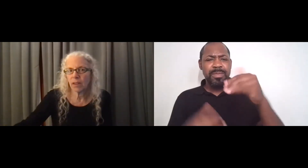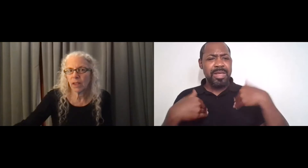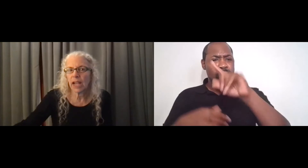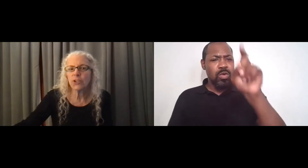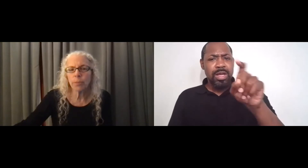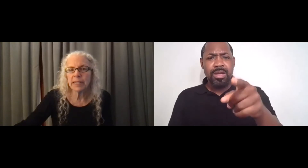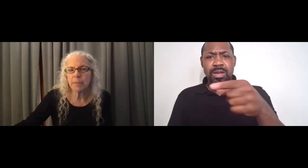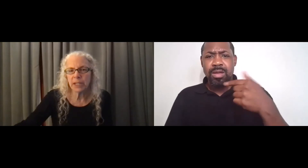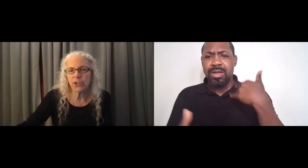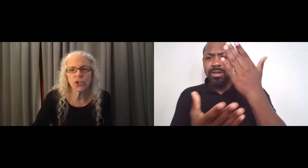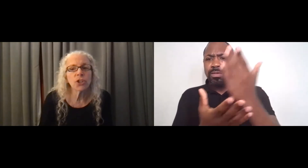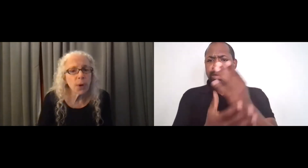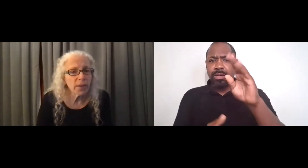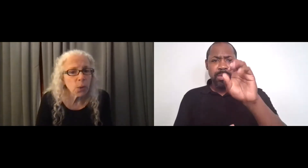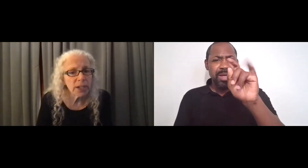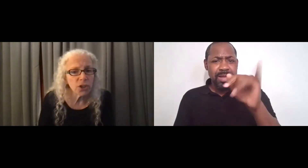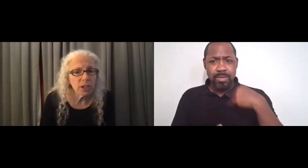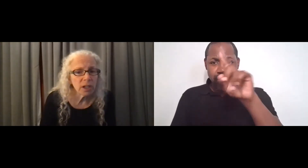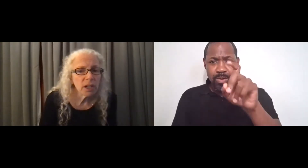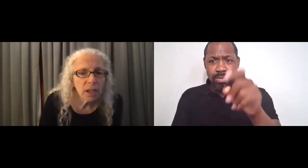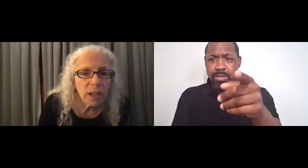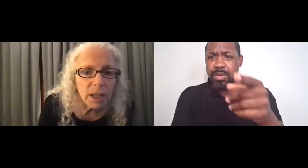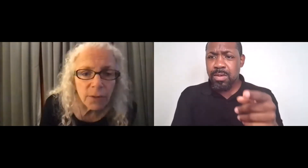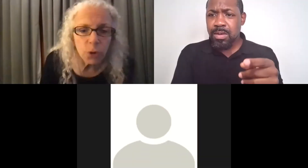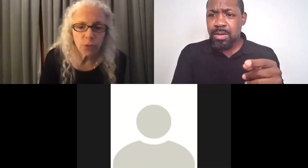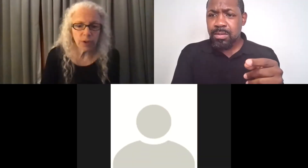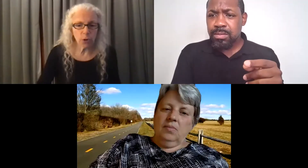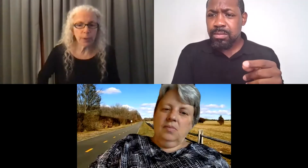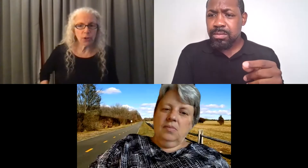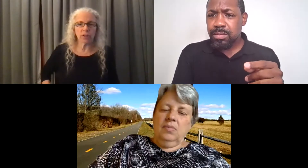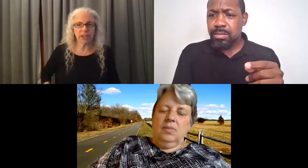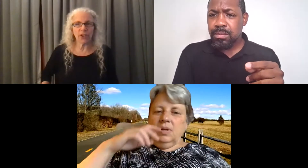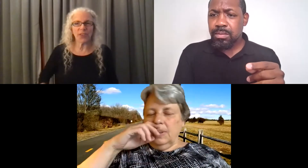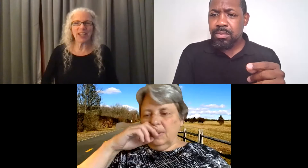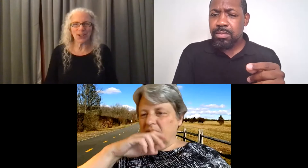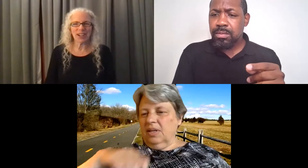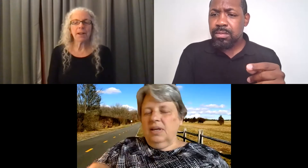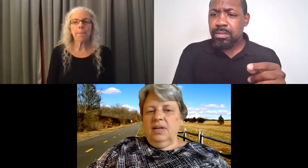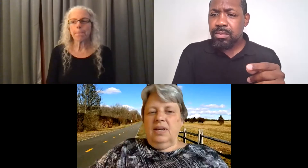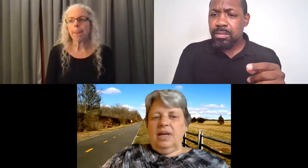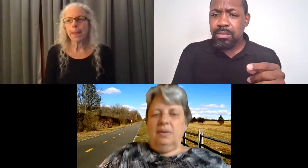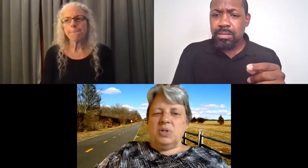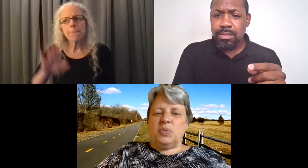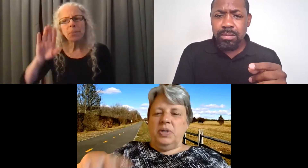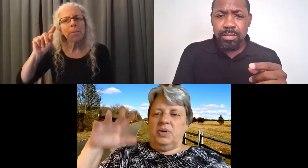I saw Betsy Beach. Did you have a question? If you could reopen your video, thank you. Yeah, I'm just wondering